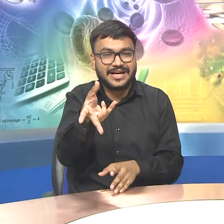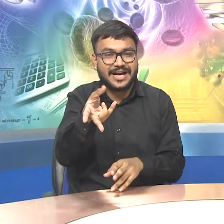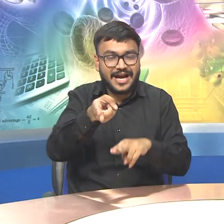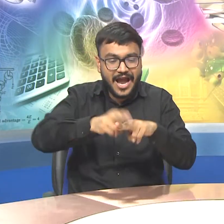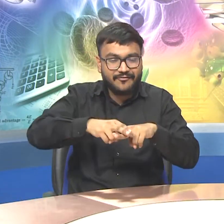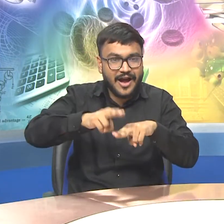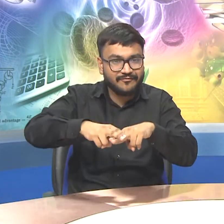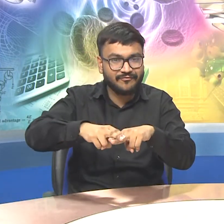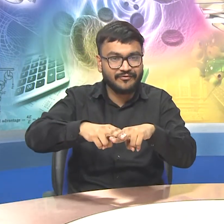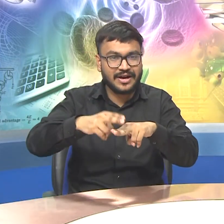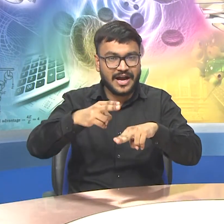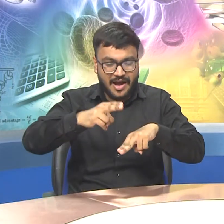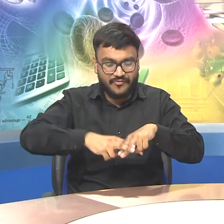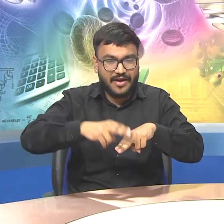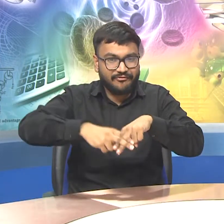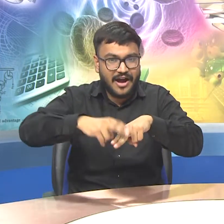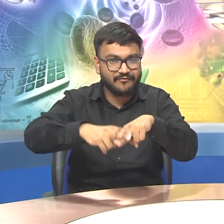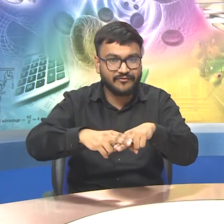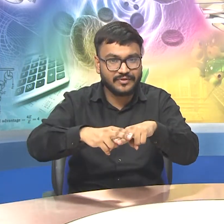The sign of Friday.